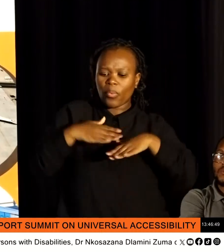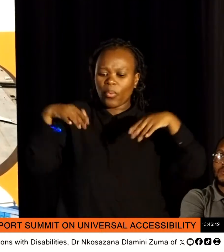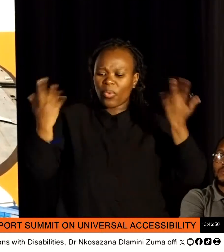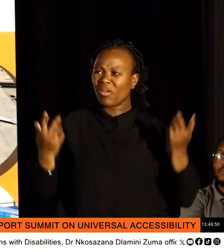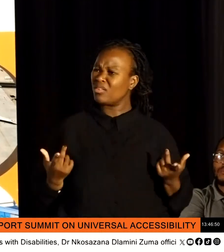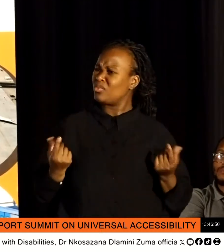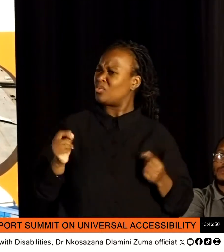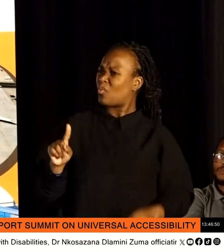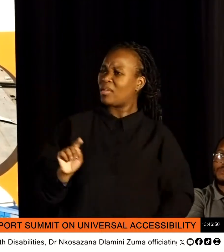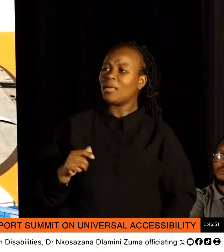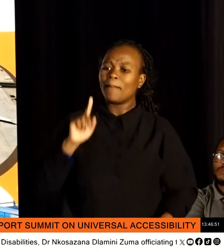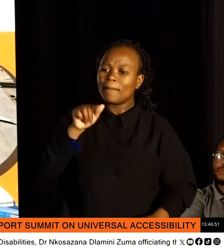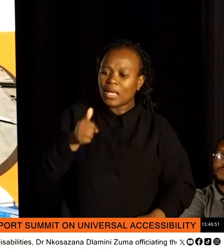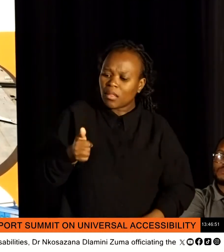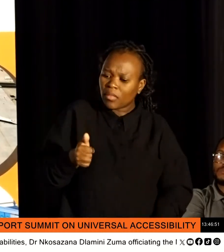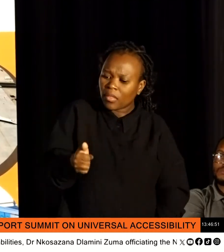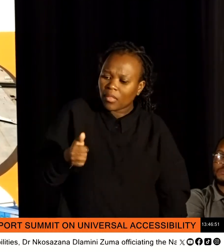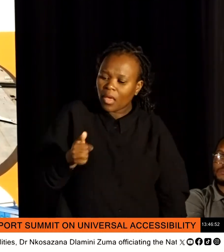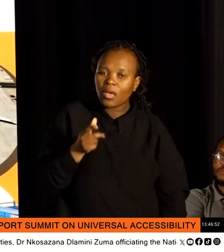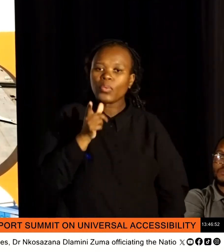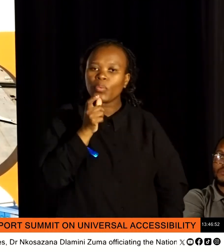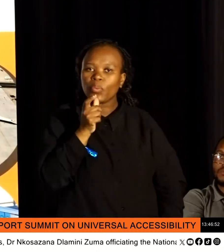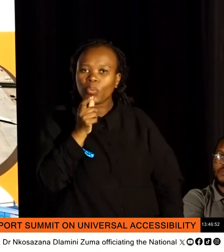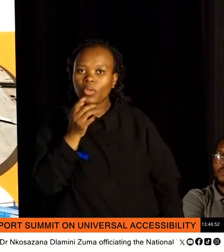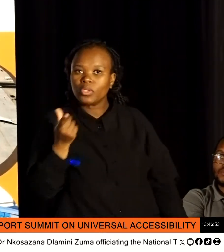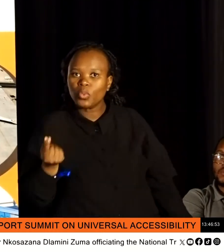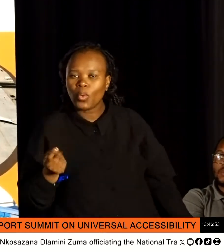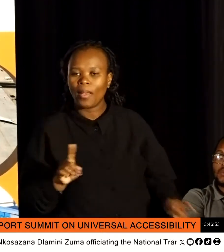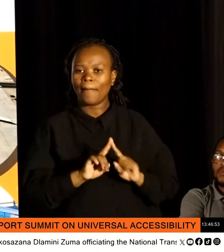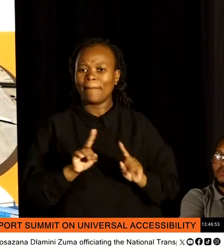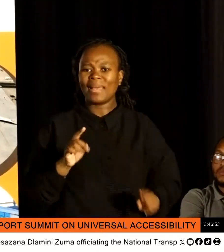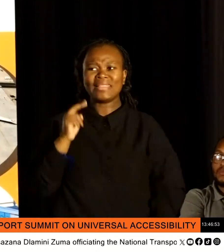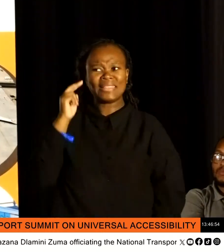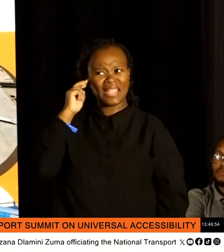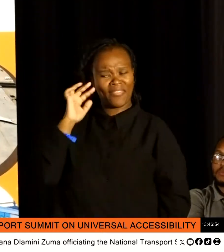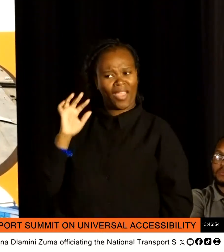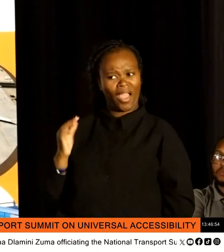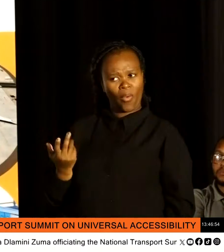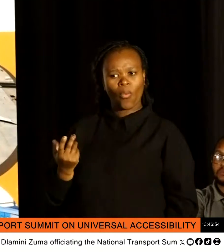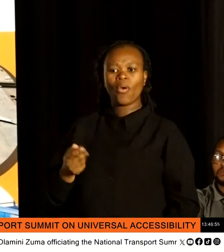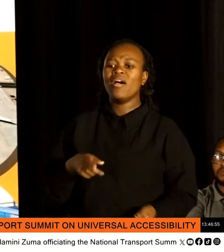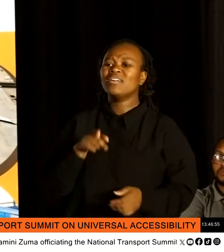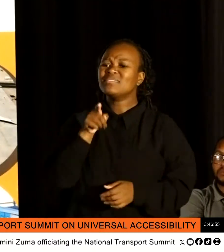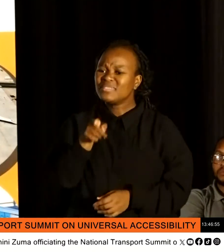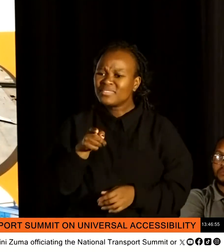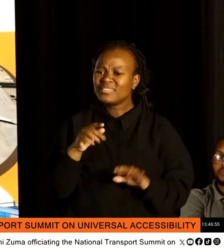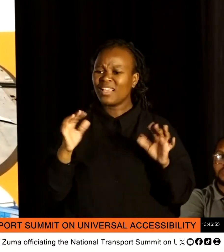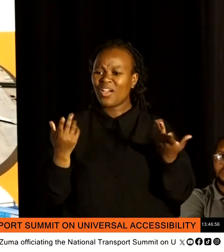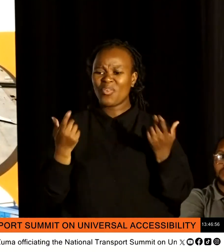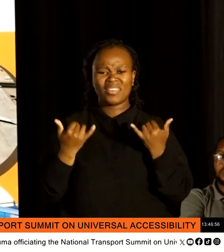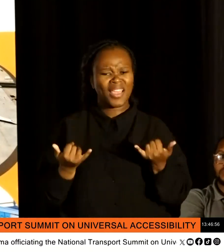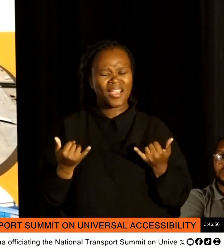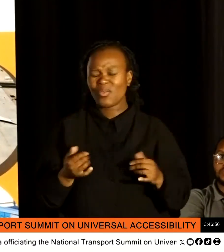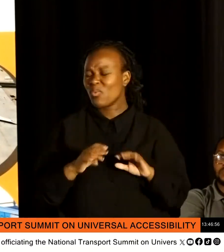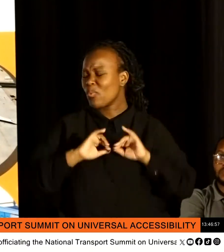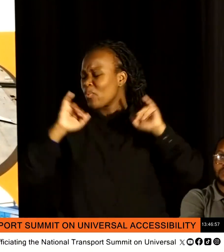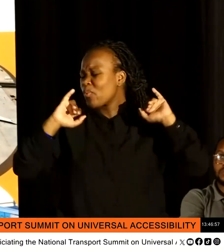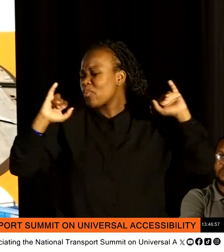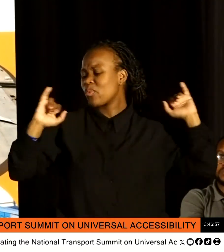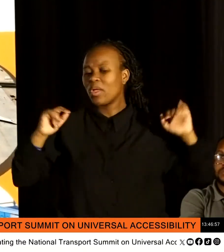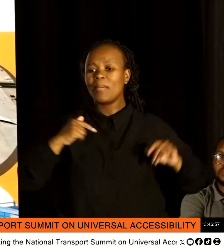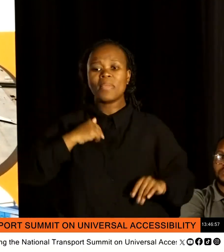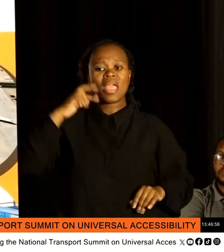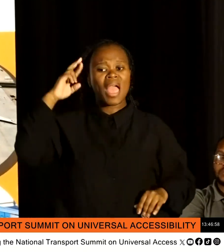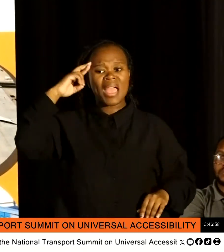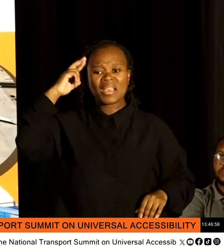the intercom for assistance. The absence of functional communication channels exacerbates the situation. I